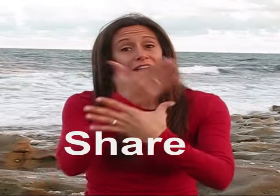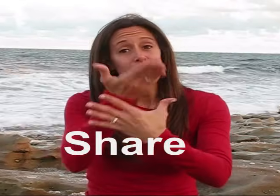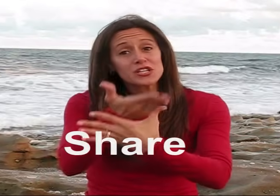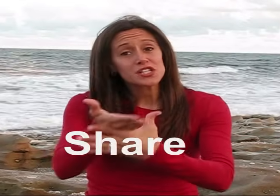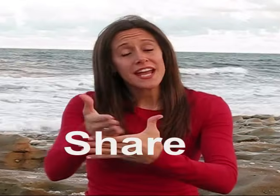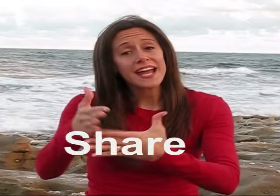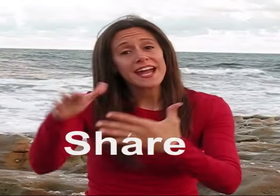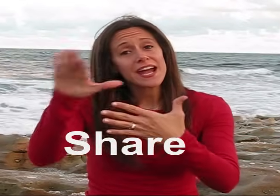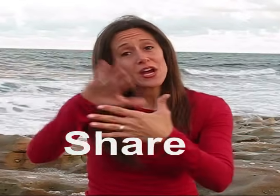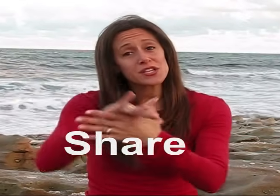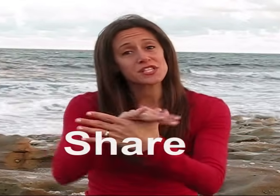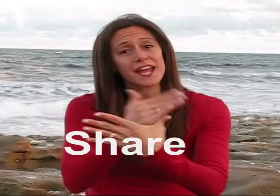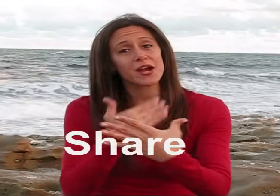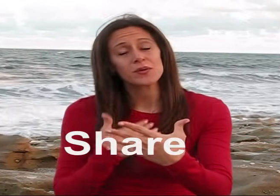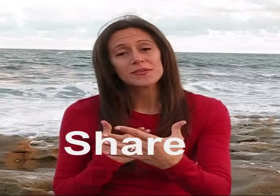Share, share, share with me.